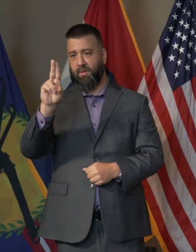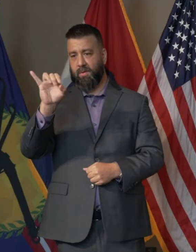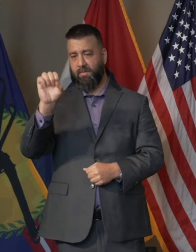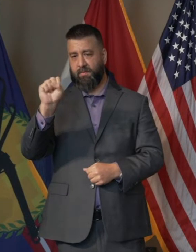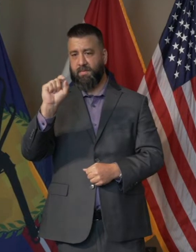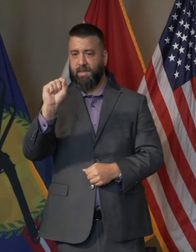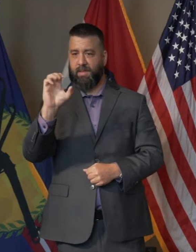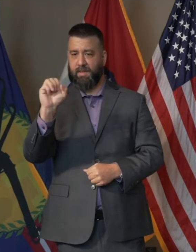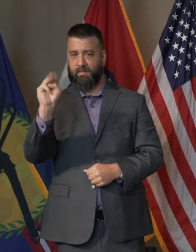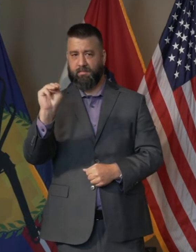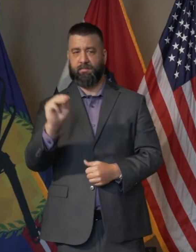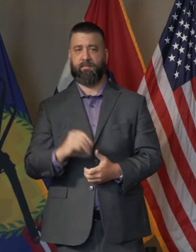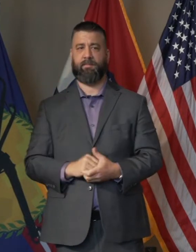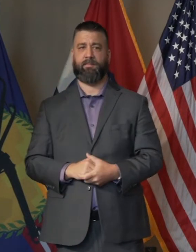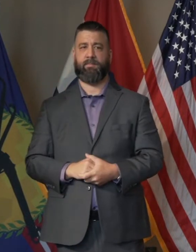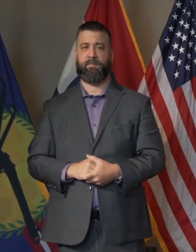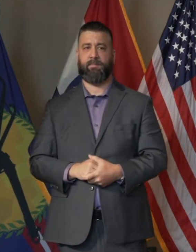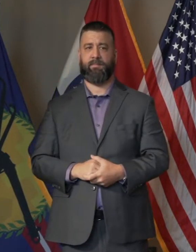business-covid@stlouis.com.